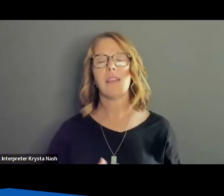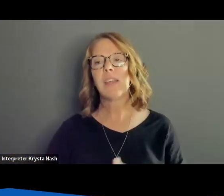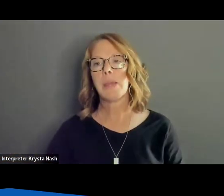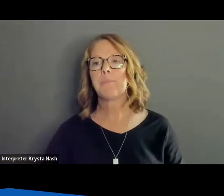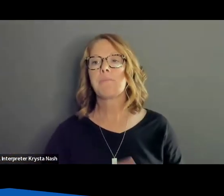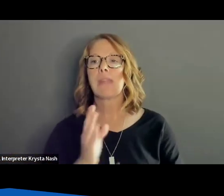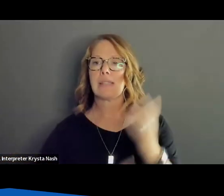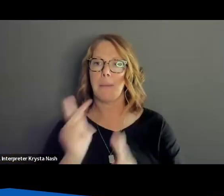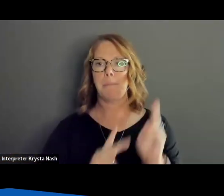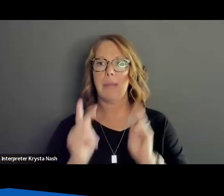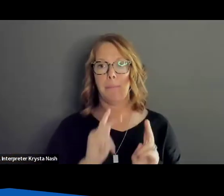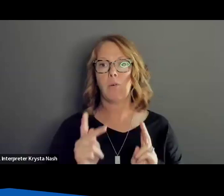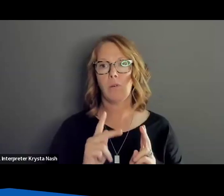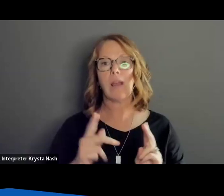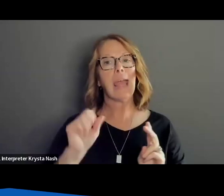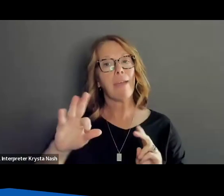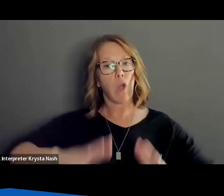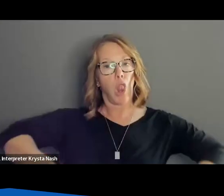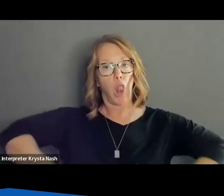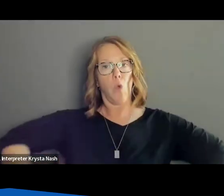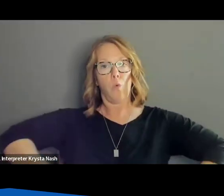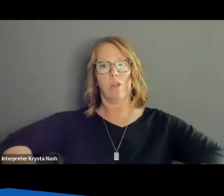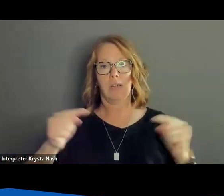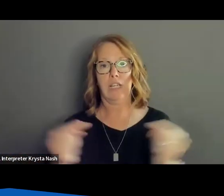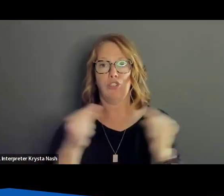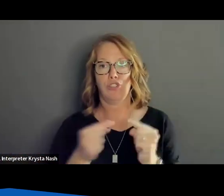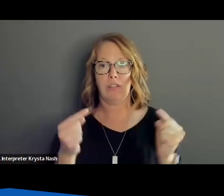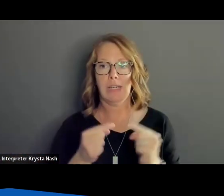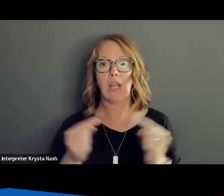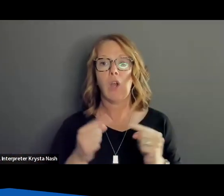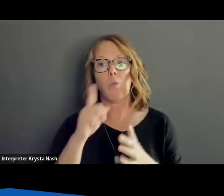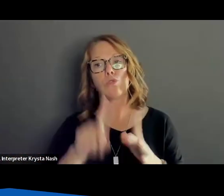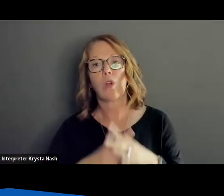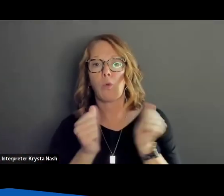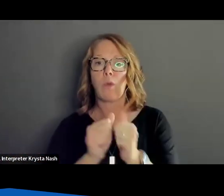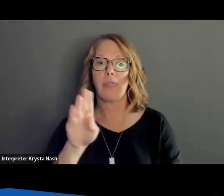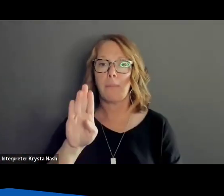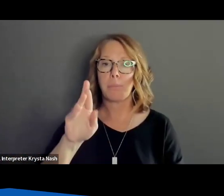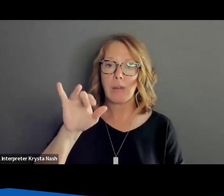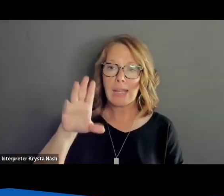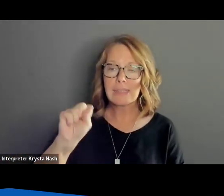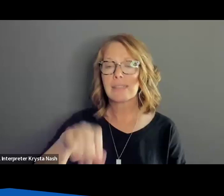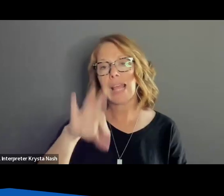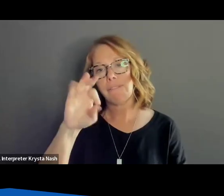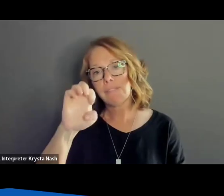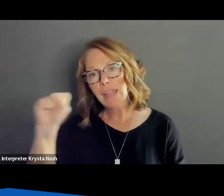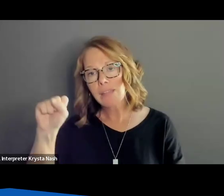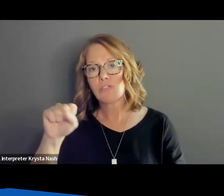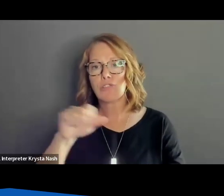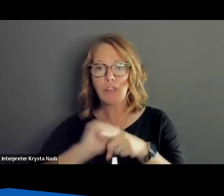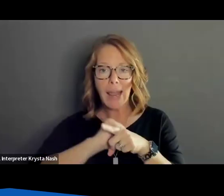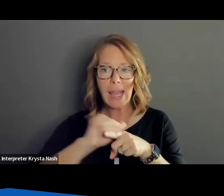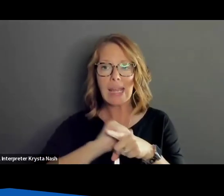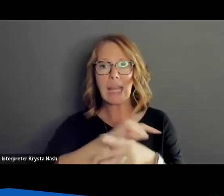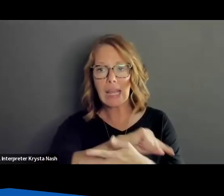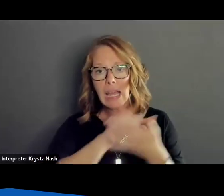will elect, especially lower injury people, will elect to start out with braces. They'll do FES training. They'll do all